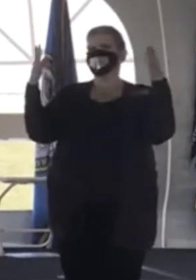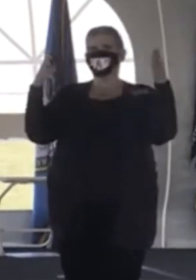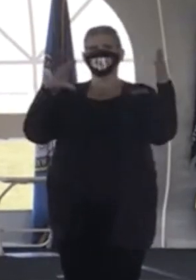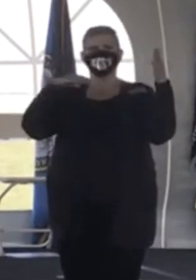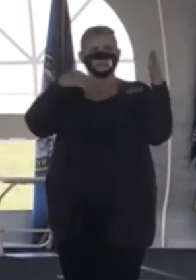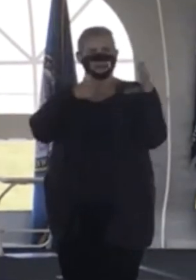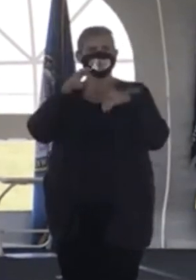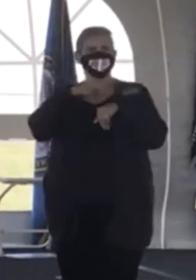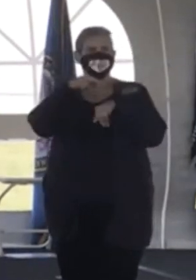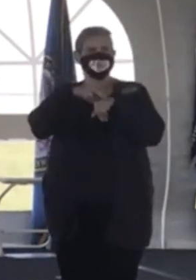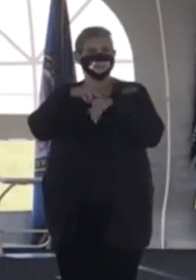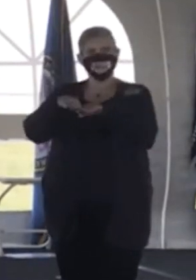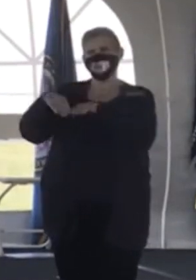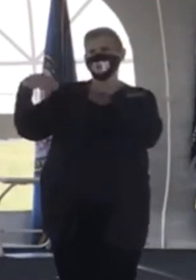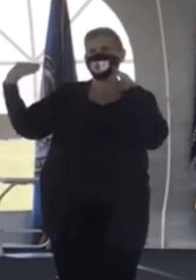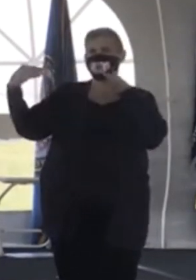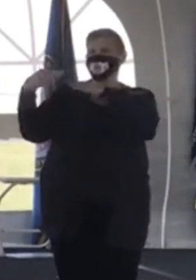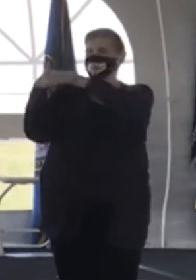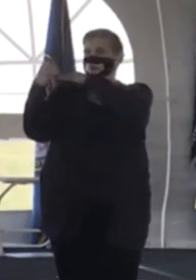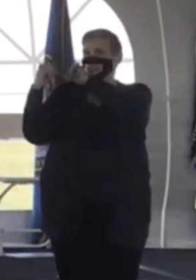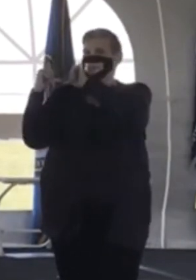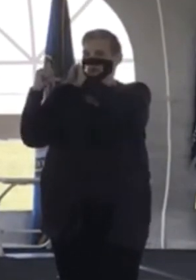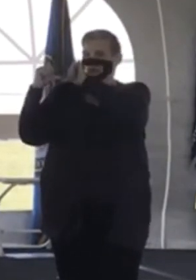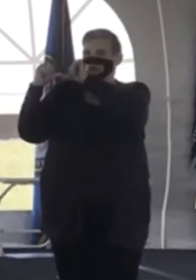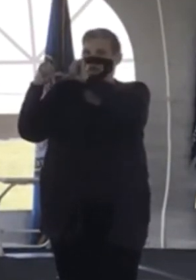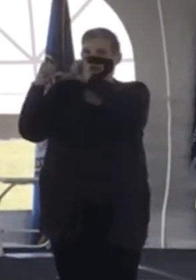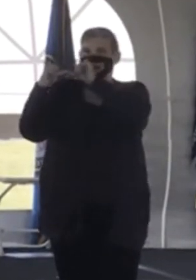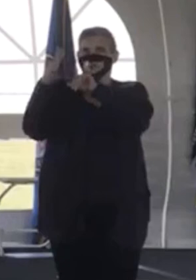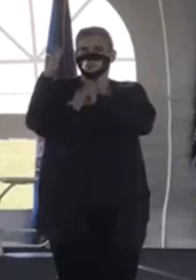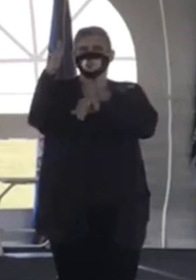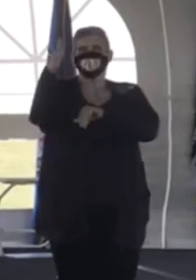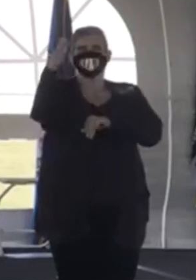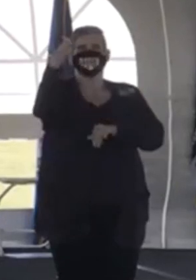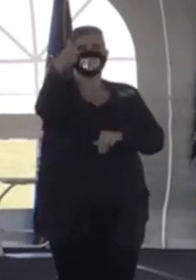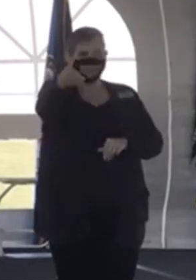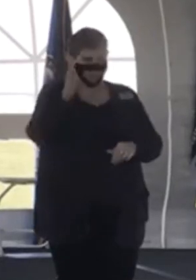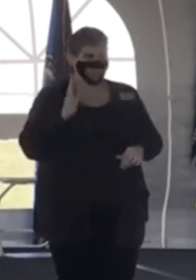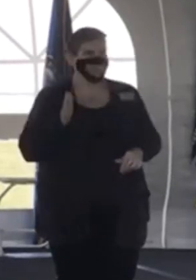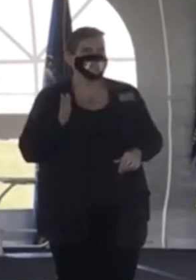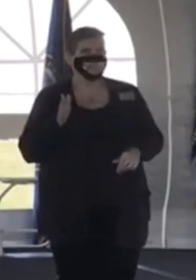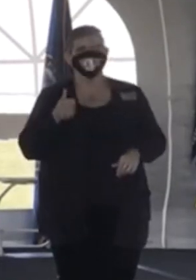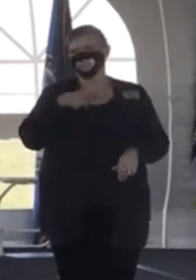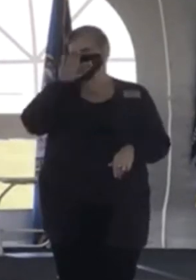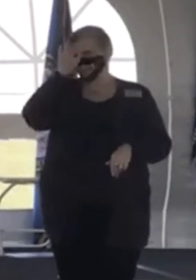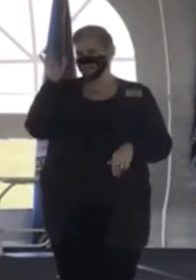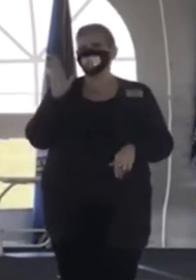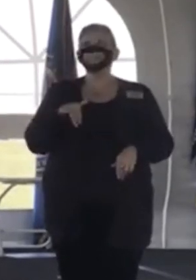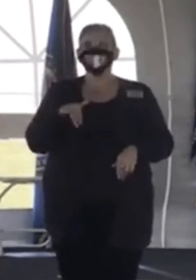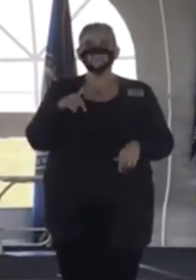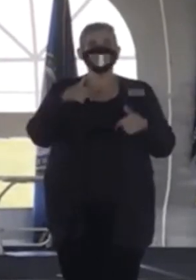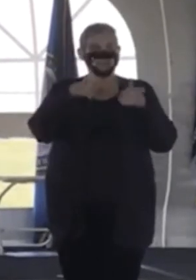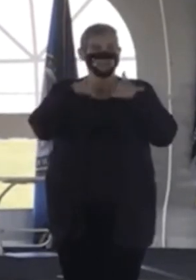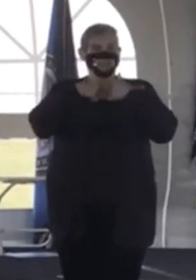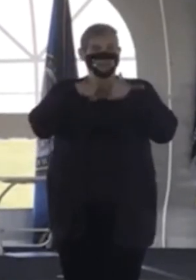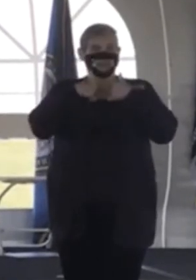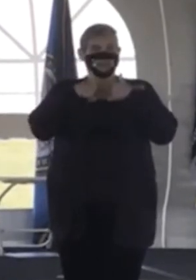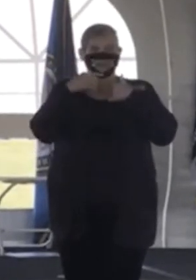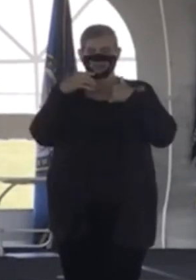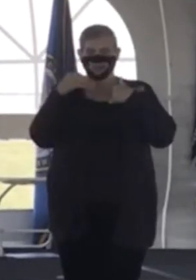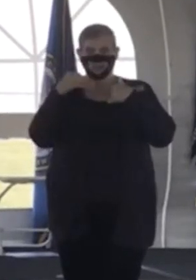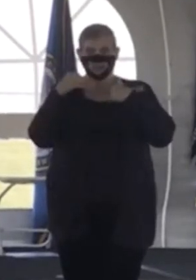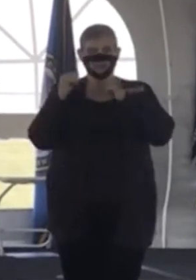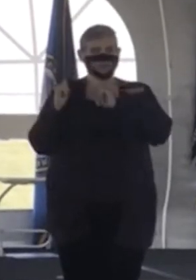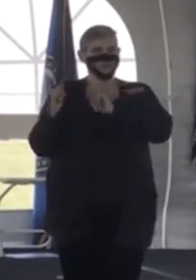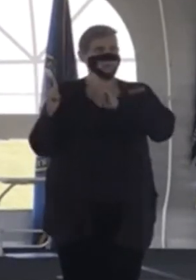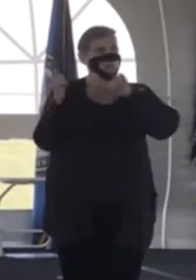have answered, a call that future generations will have to answer. And I know that I and